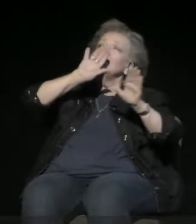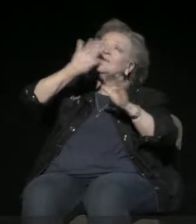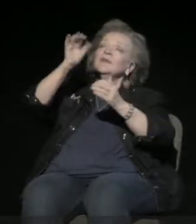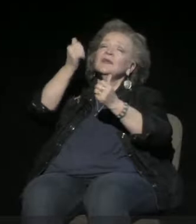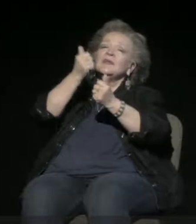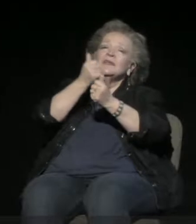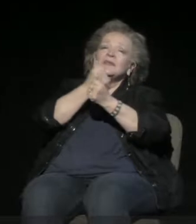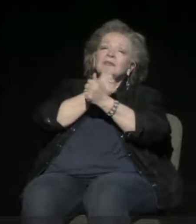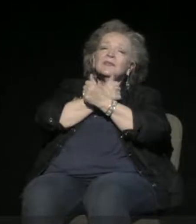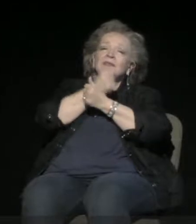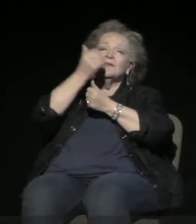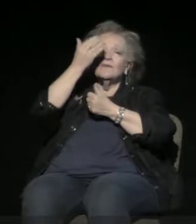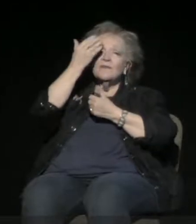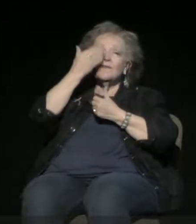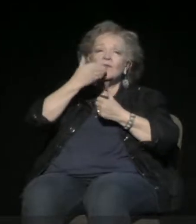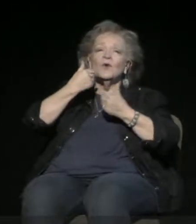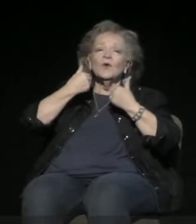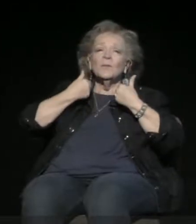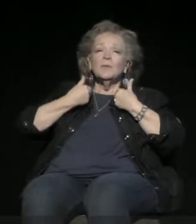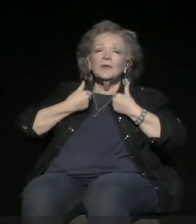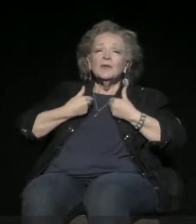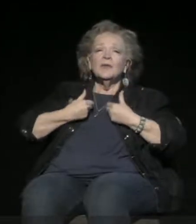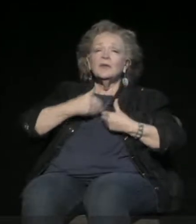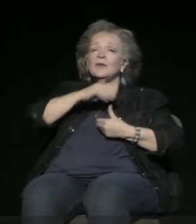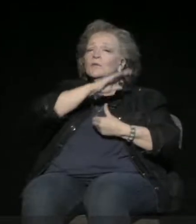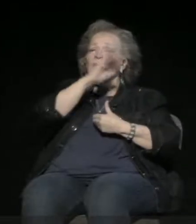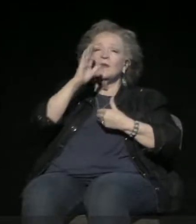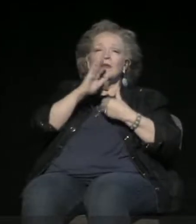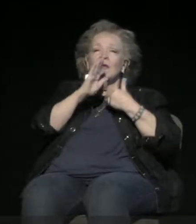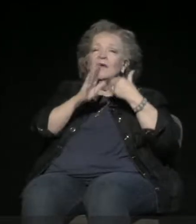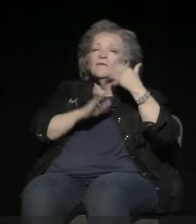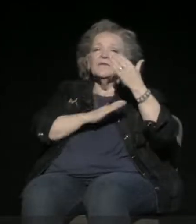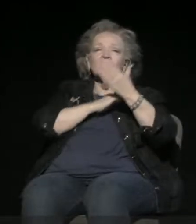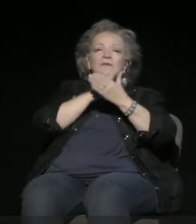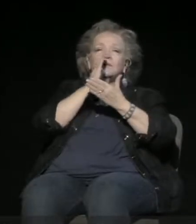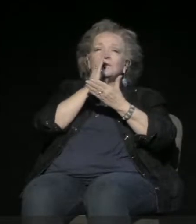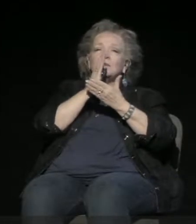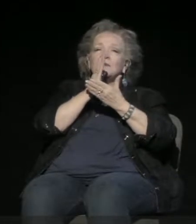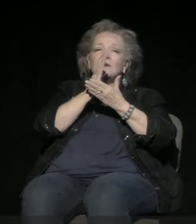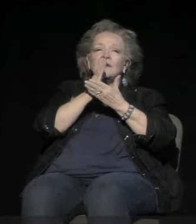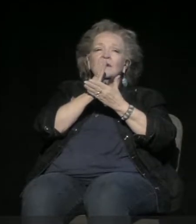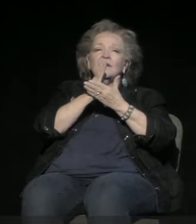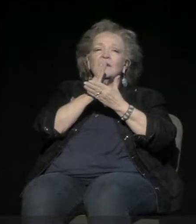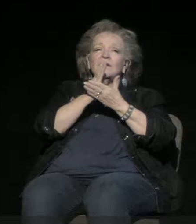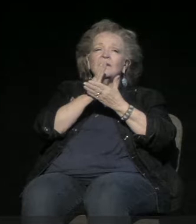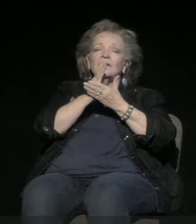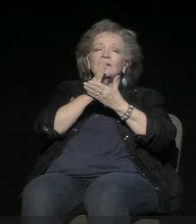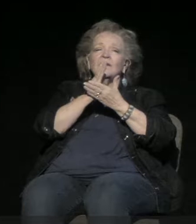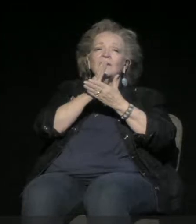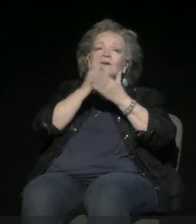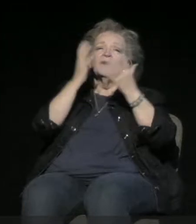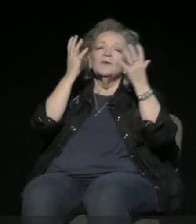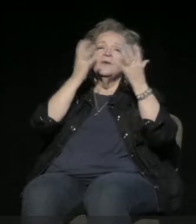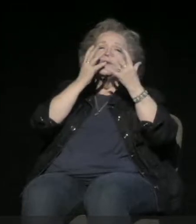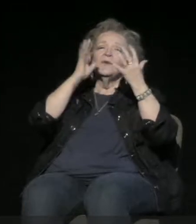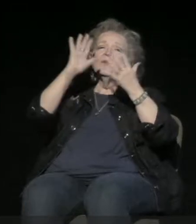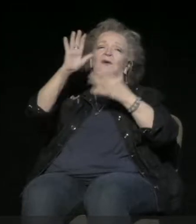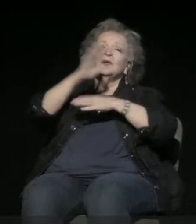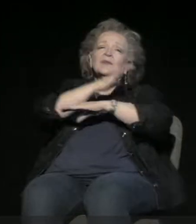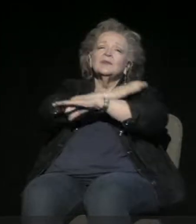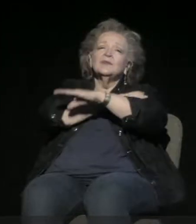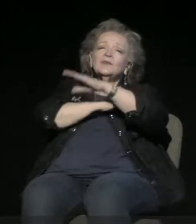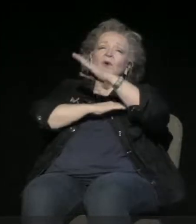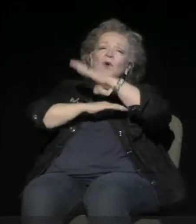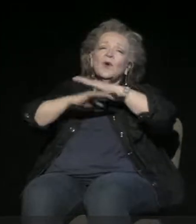for listening. have bring in heart. now. Oh, His arms